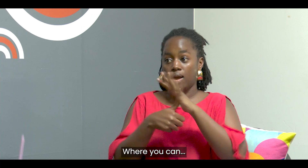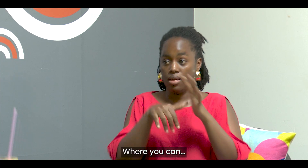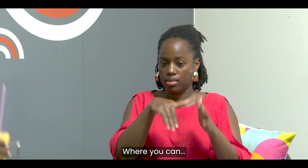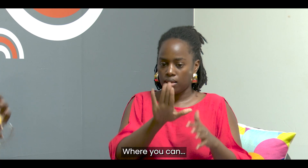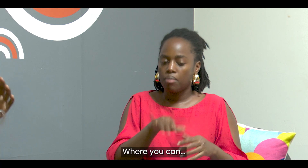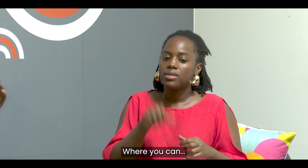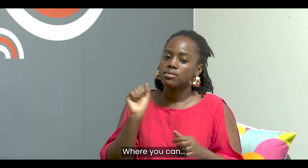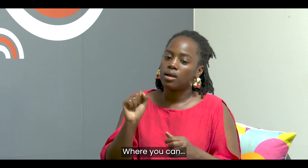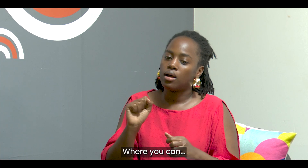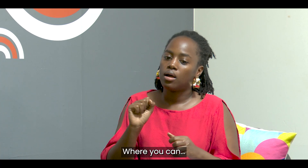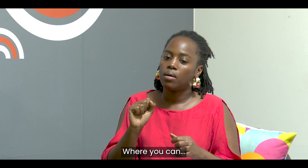can,